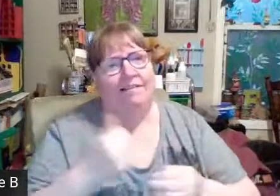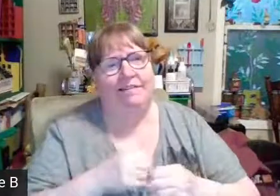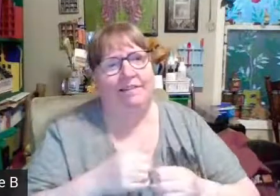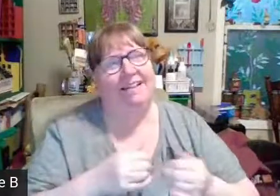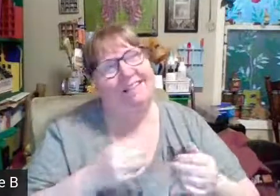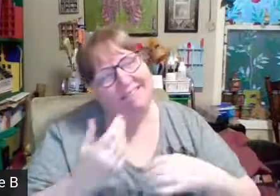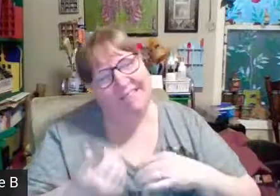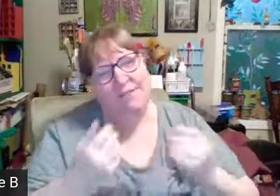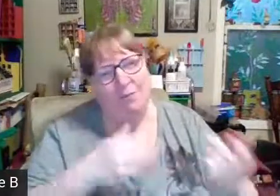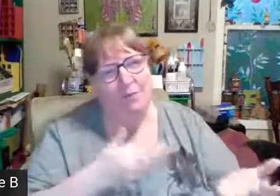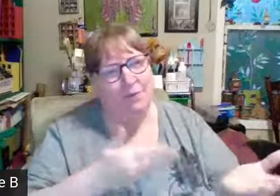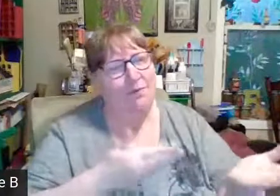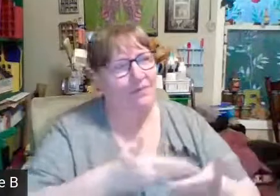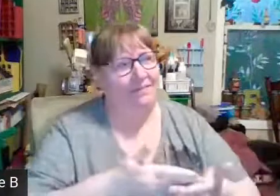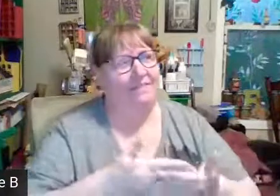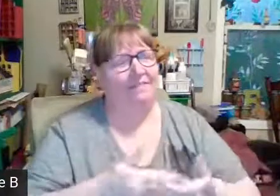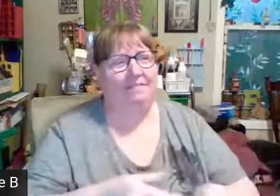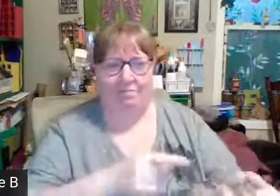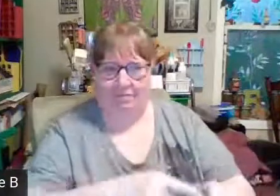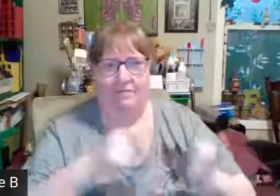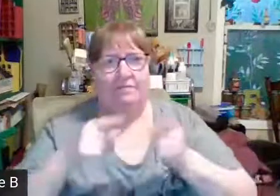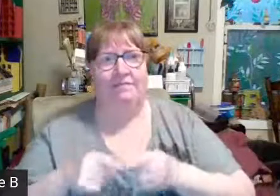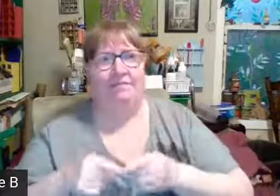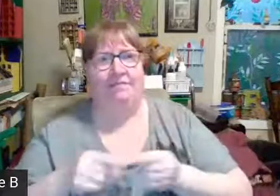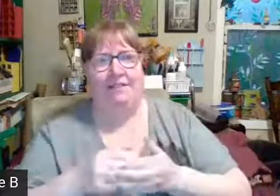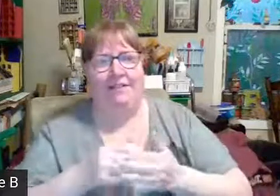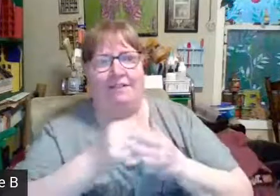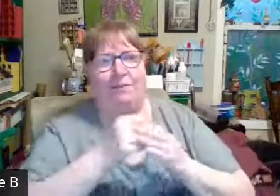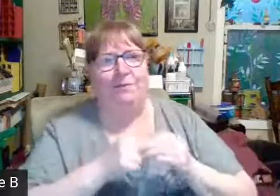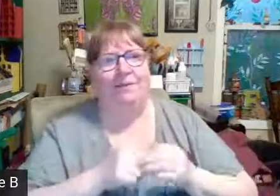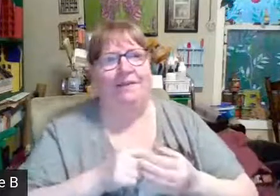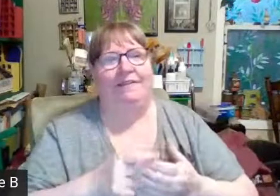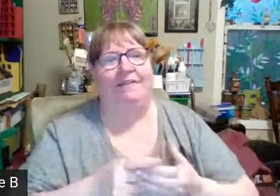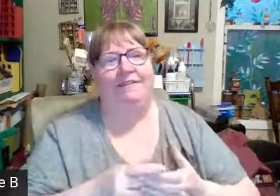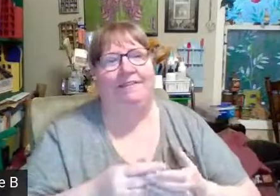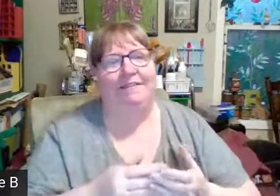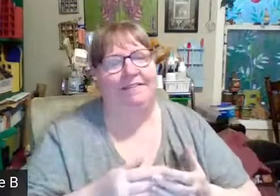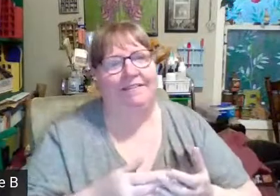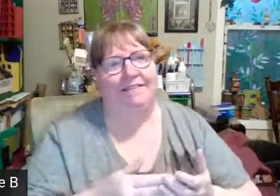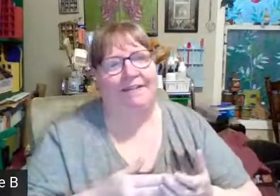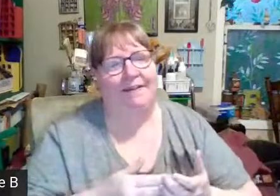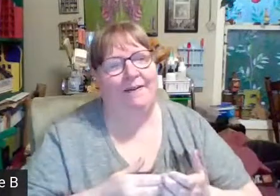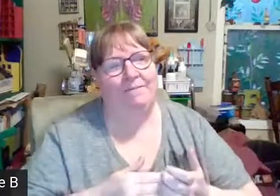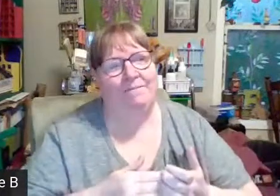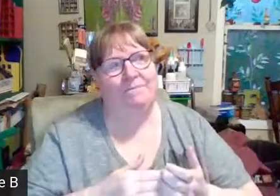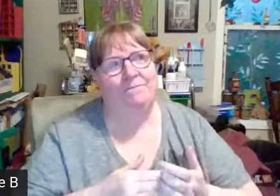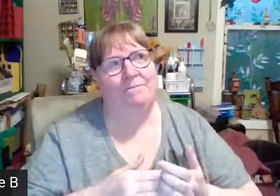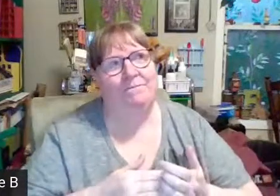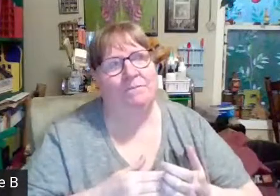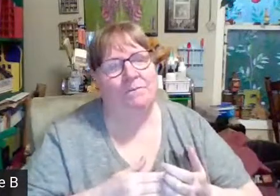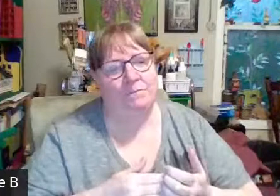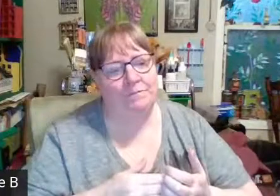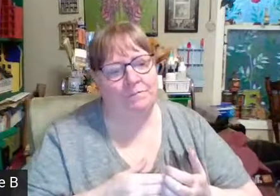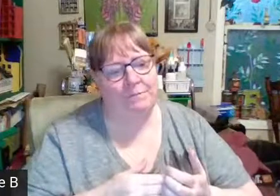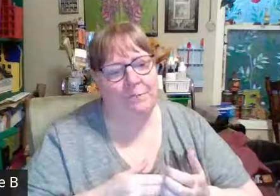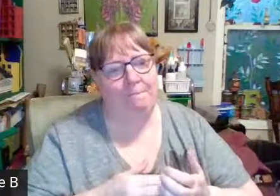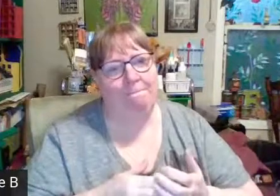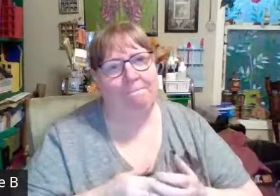with their own. And you can feel that, because I don't know if you've ever done a craft and chat with someone else, but you will